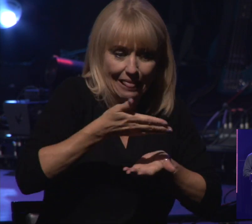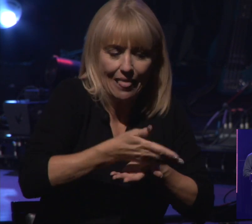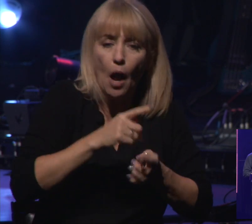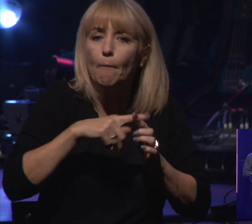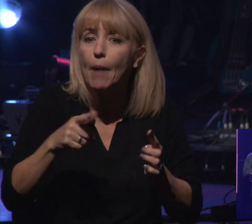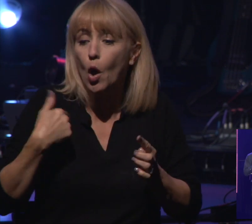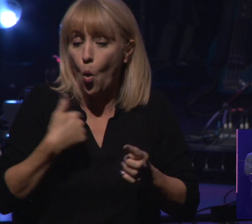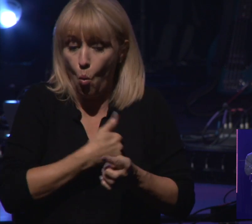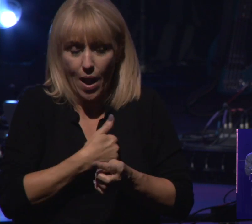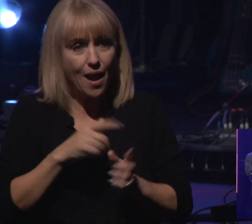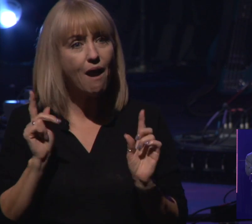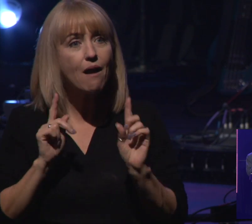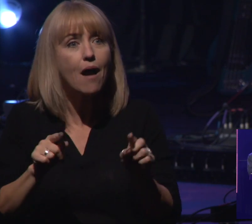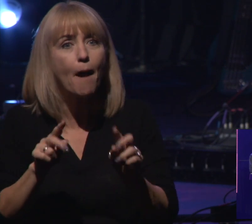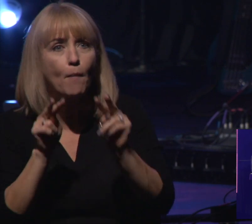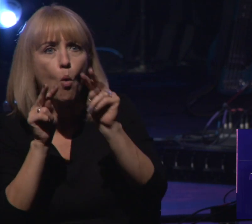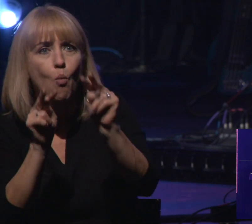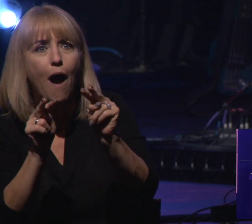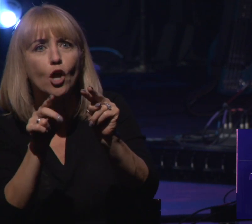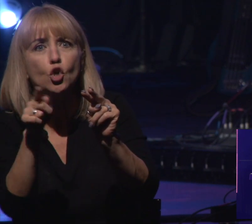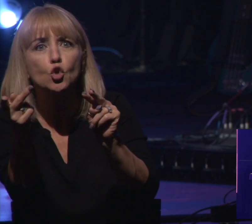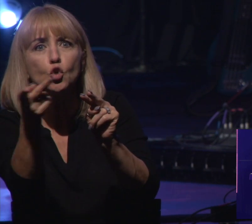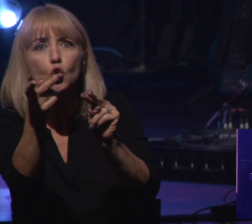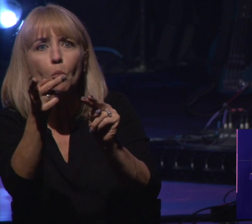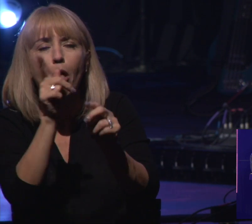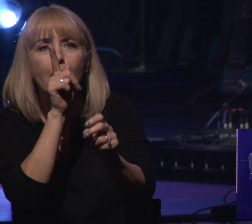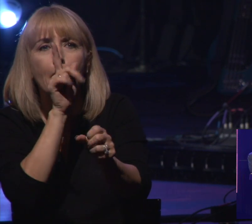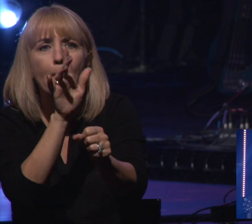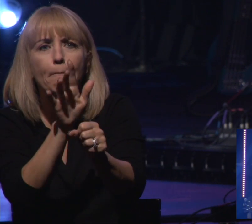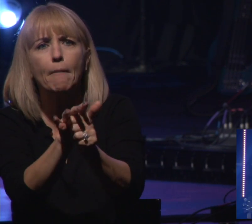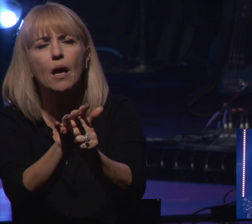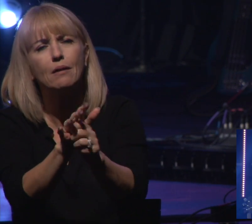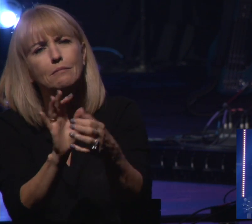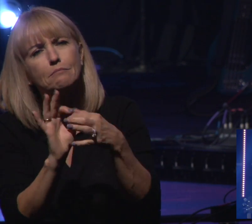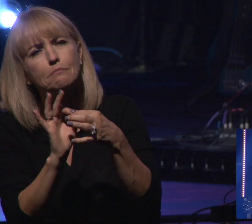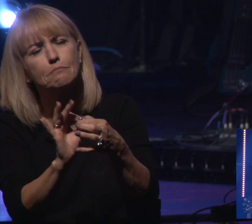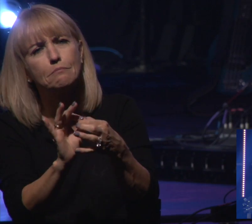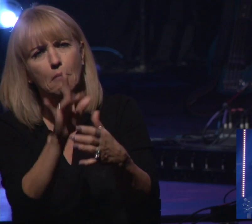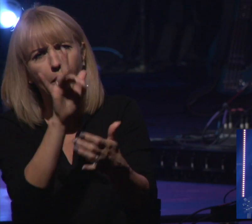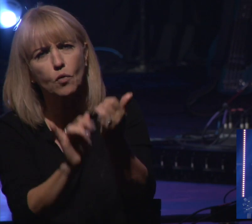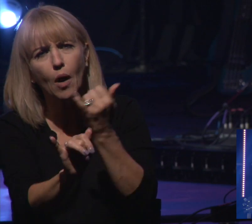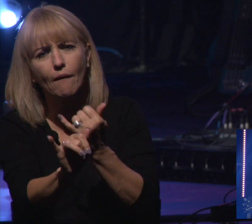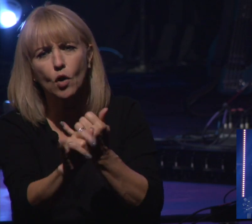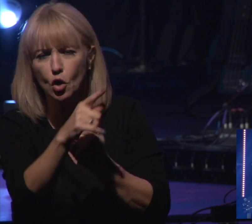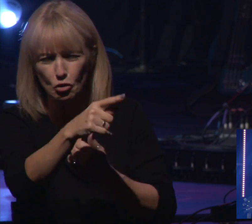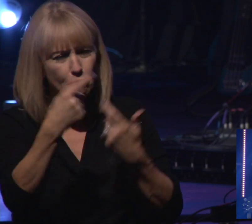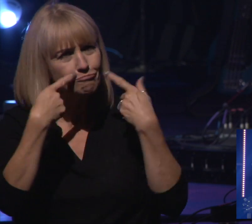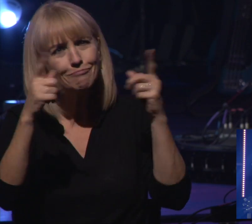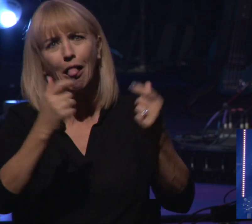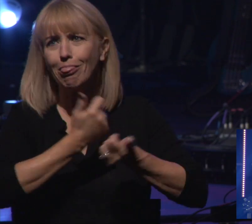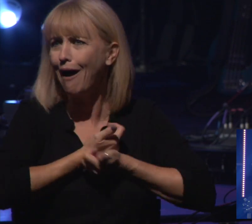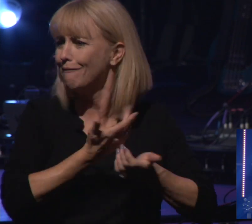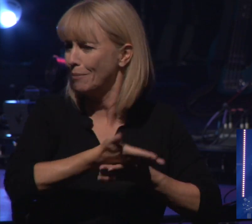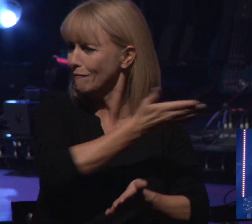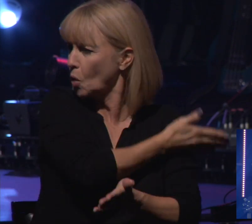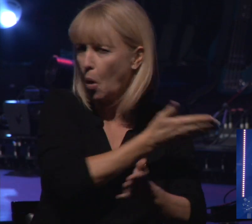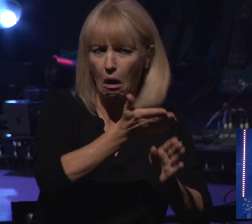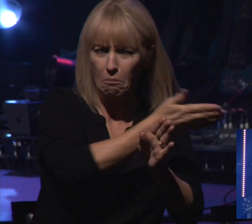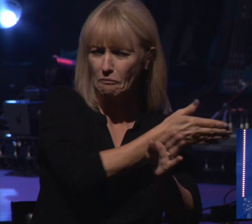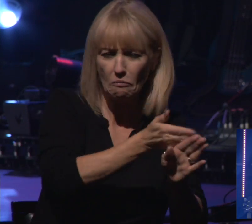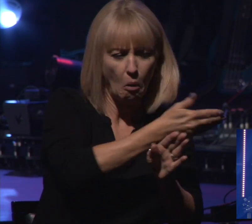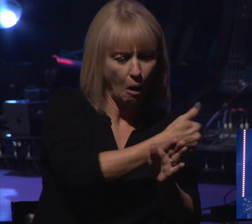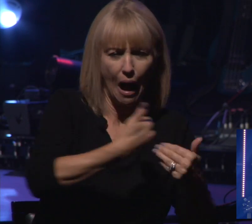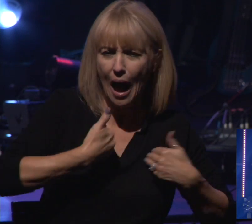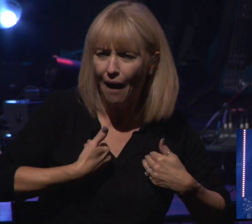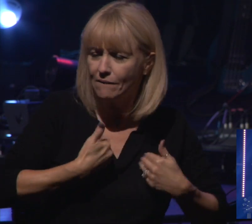love. But we're there to watch this wedding because we're there to watch them make this lifetime commitment. They've already declared their love. We